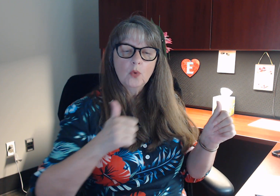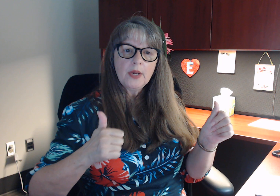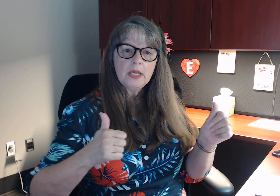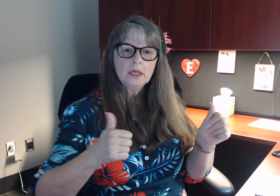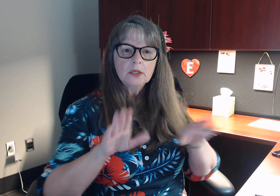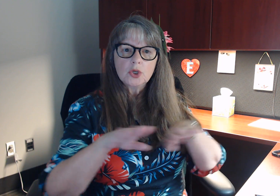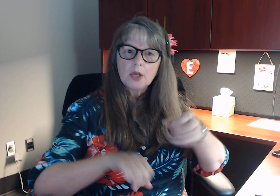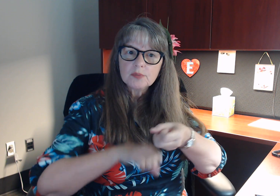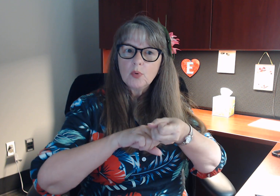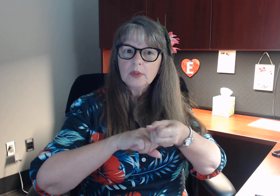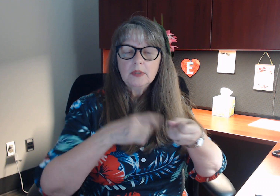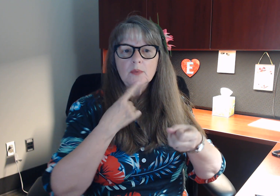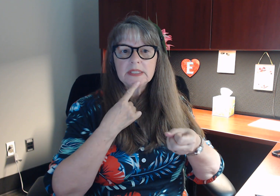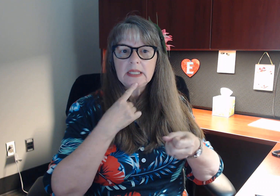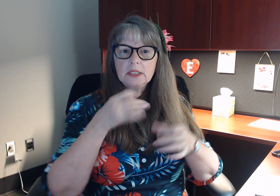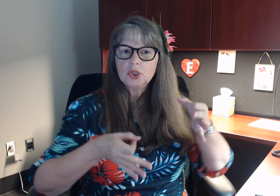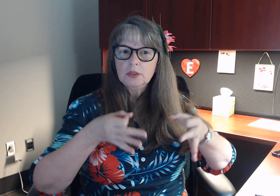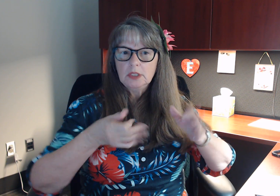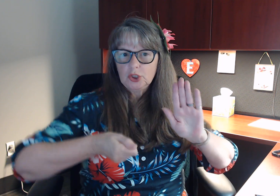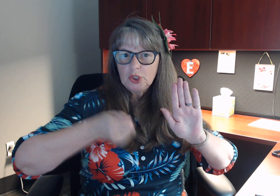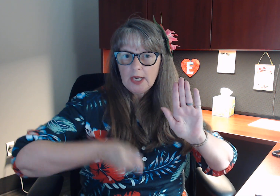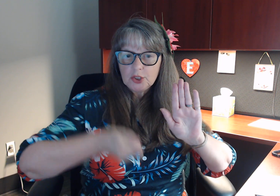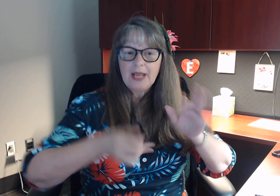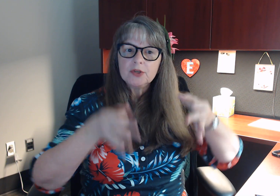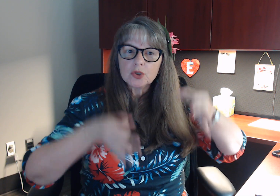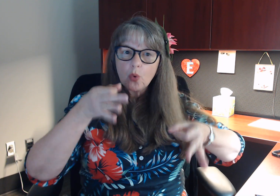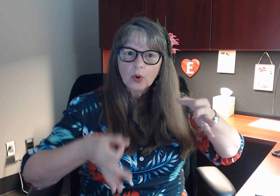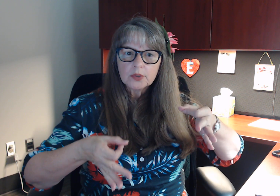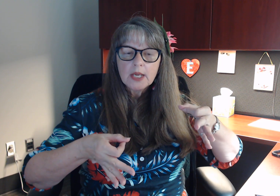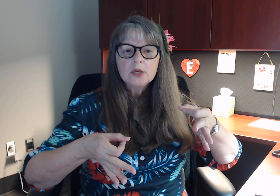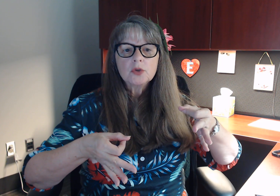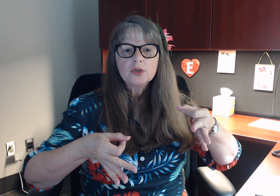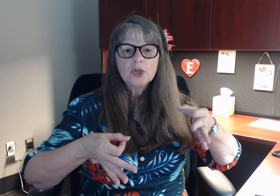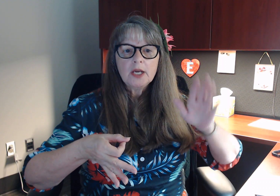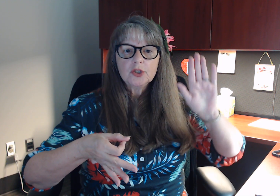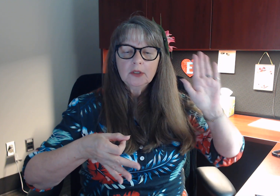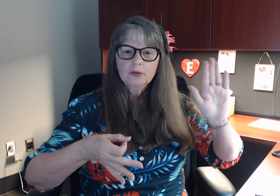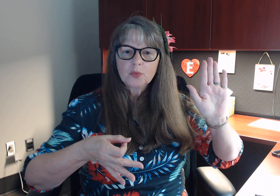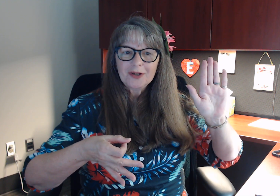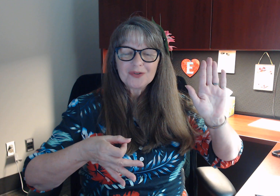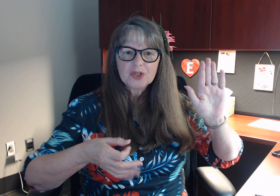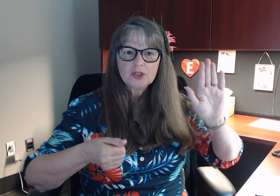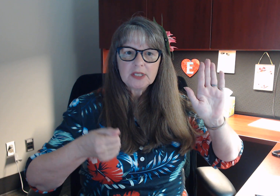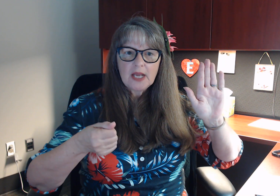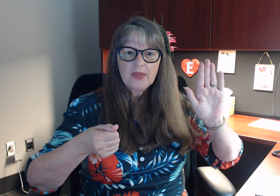avoid child support, they were saying the judge. Now this is court, so the judge, you swear to the judge, and he's got that